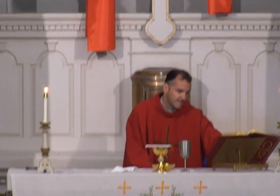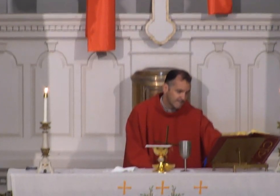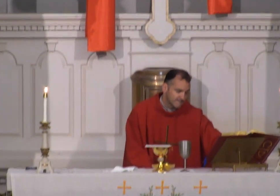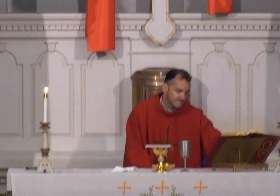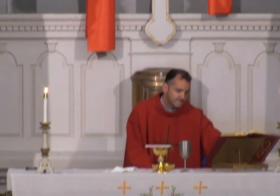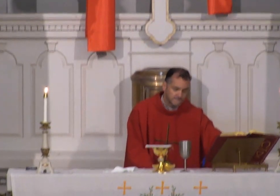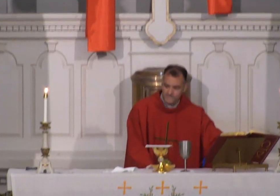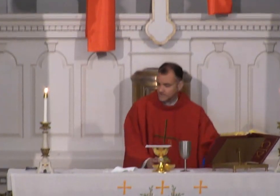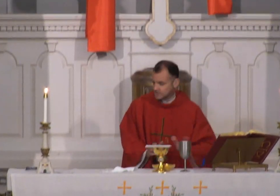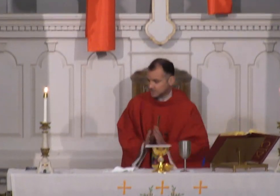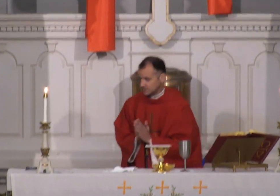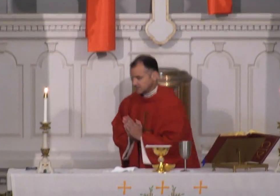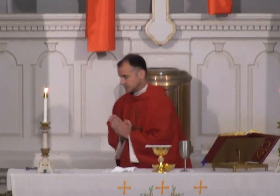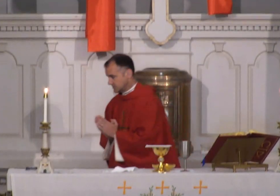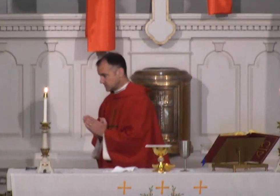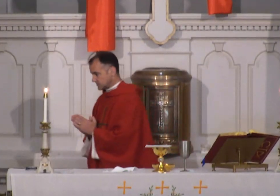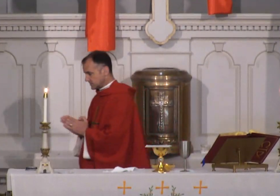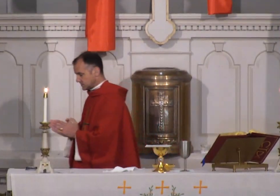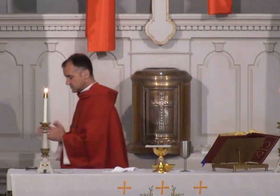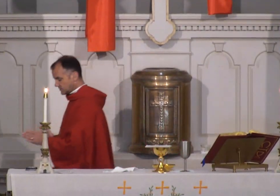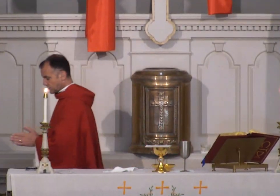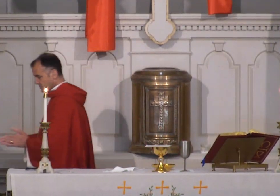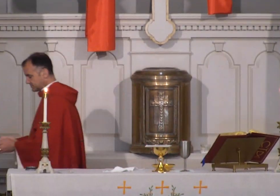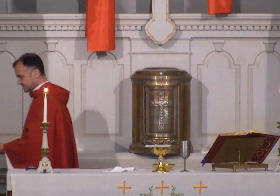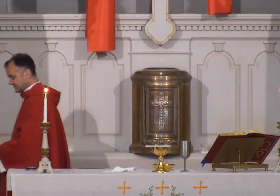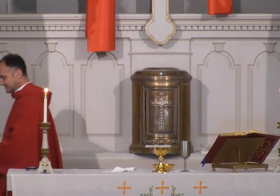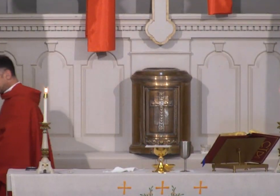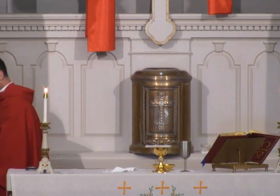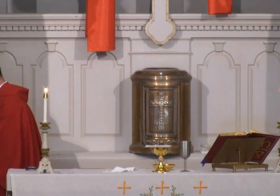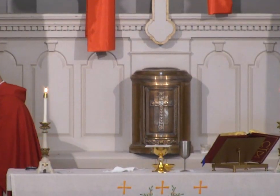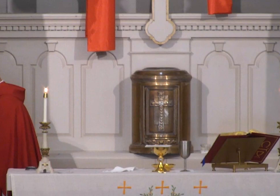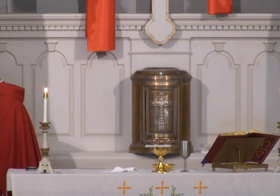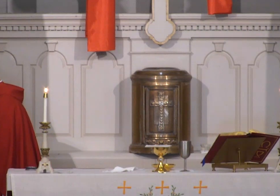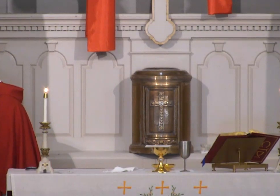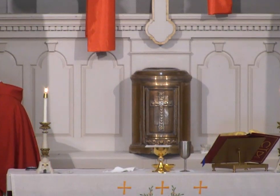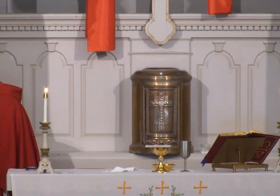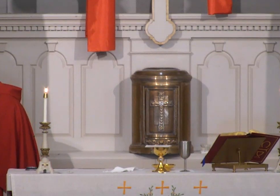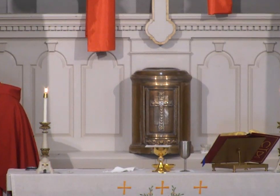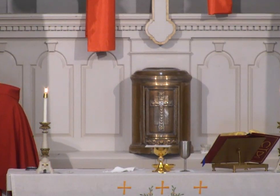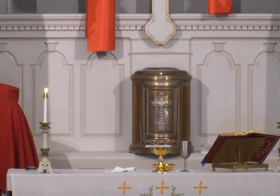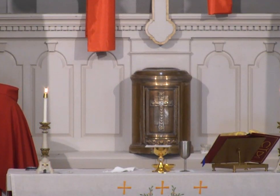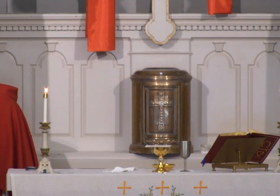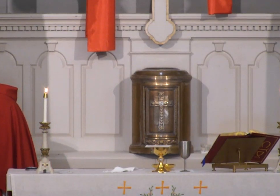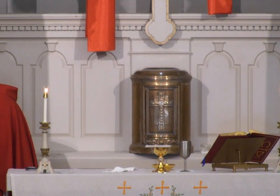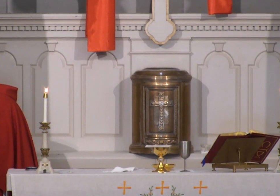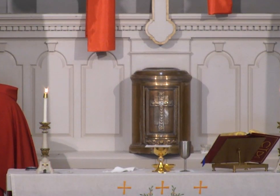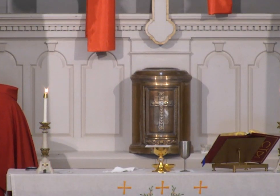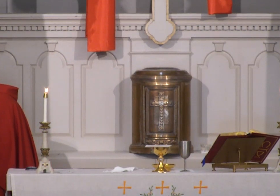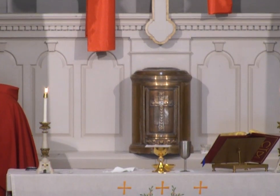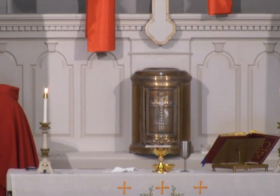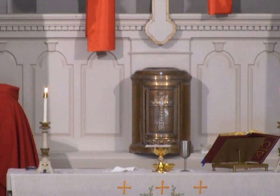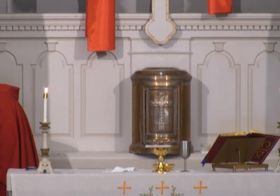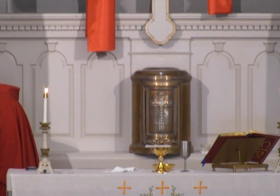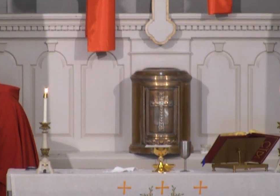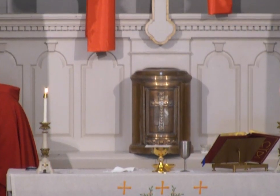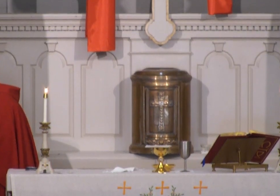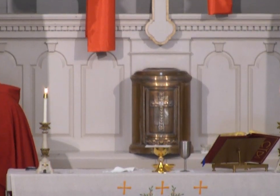repellas longitus, pacem que dones